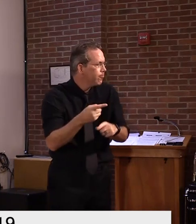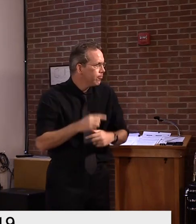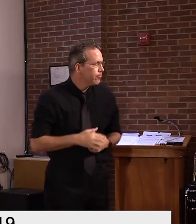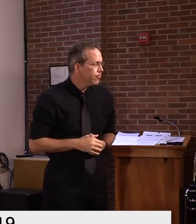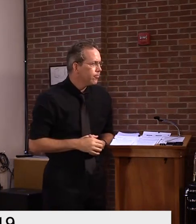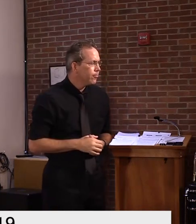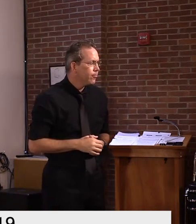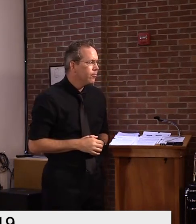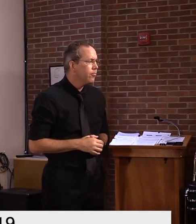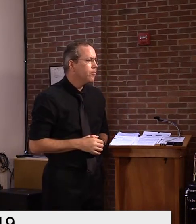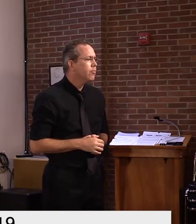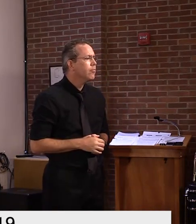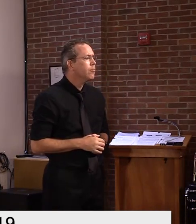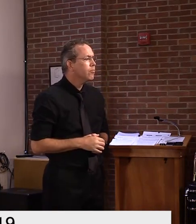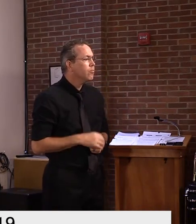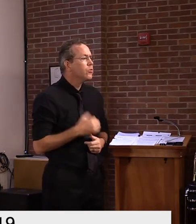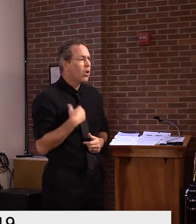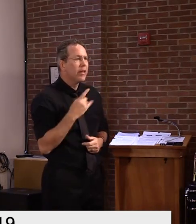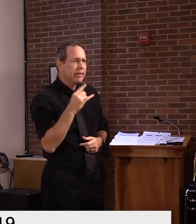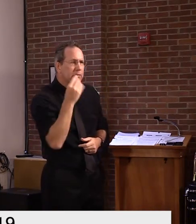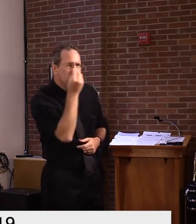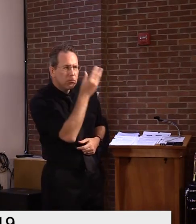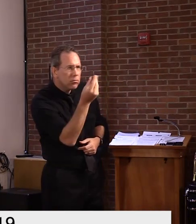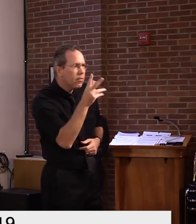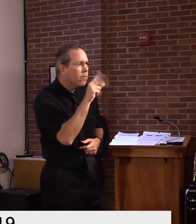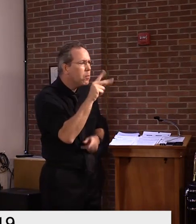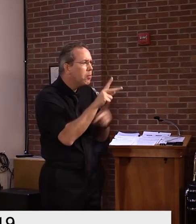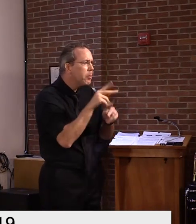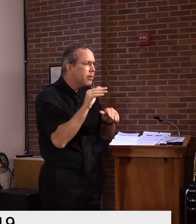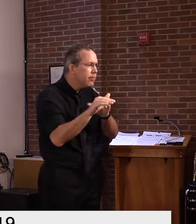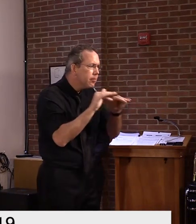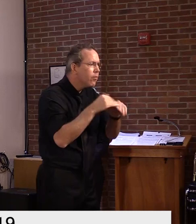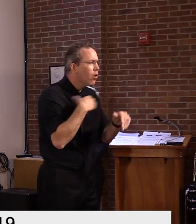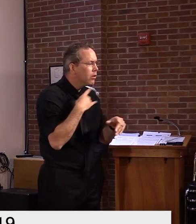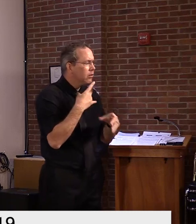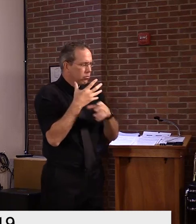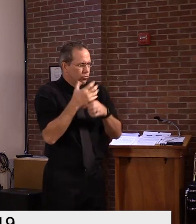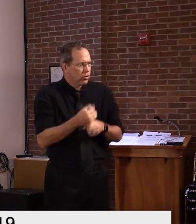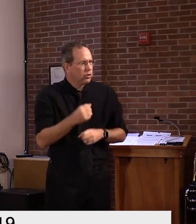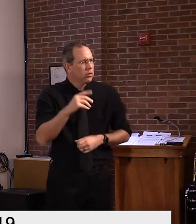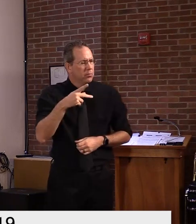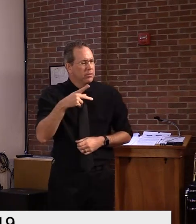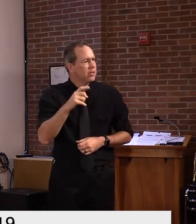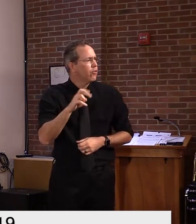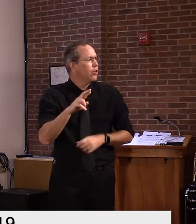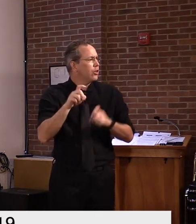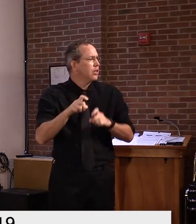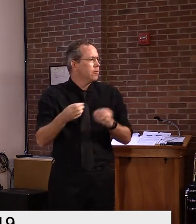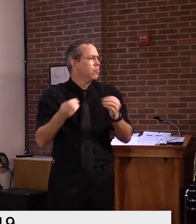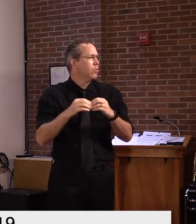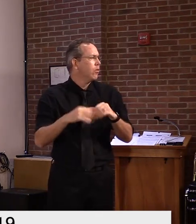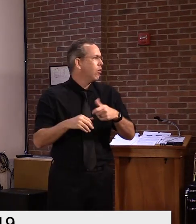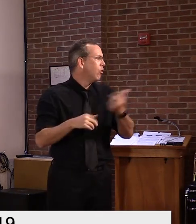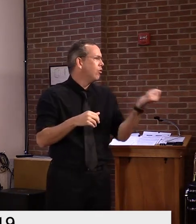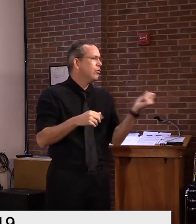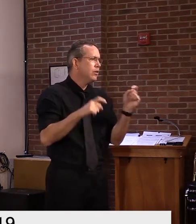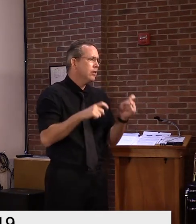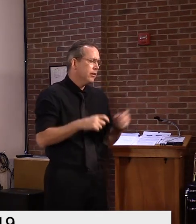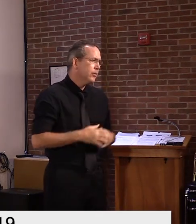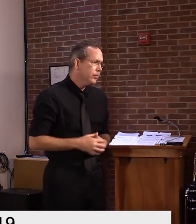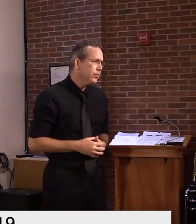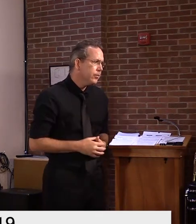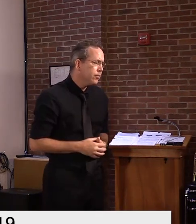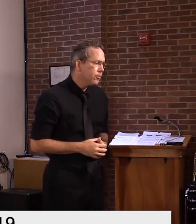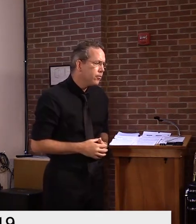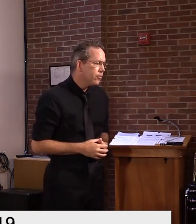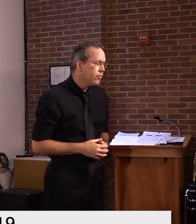they need to get tested, they should have a high degree of confidence in their results. We also appreciate very much